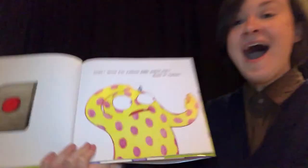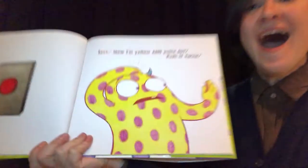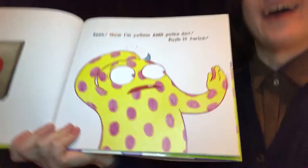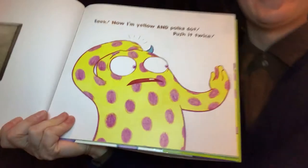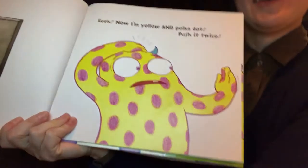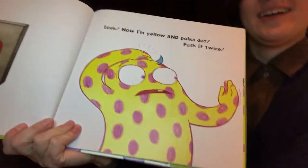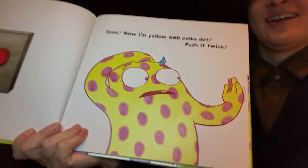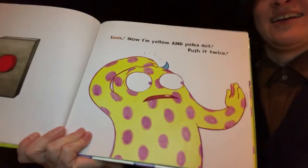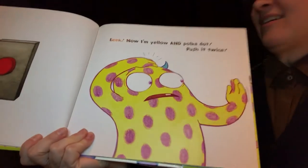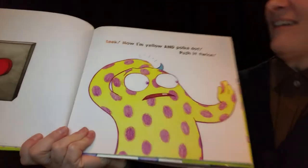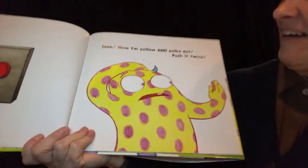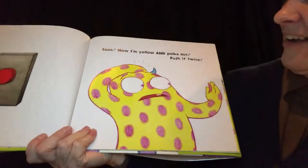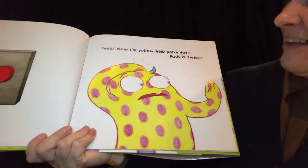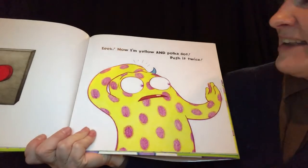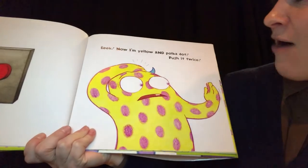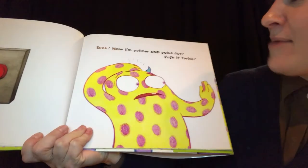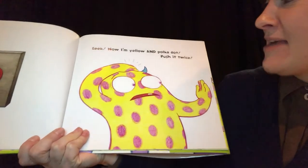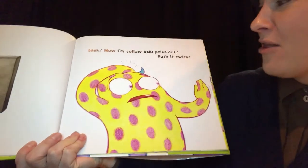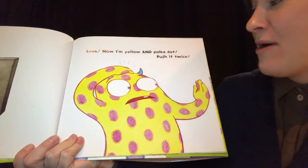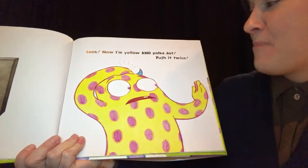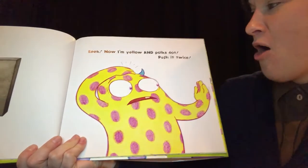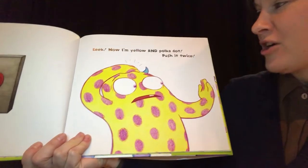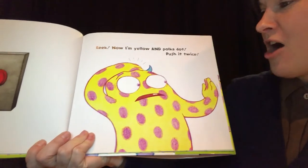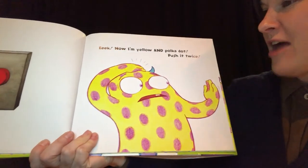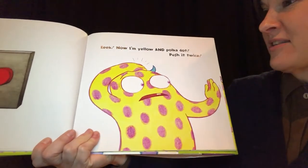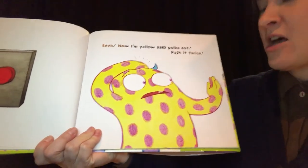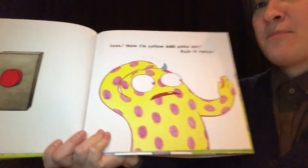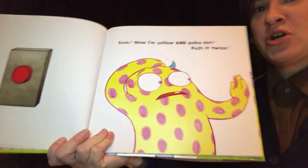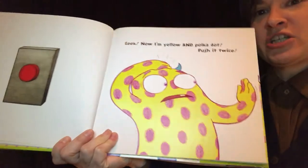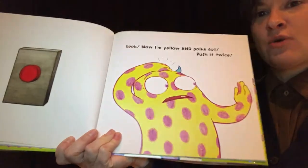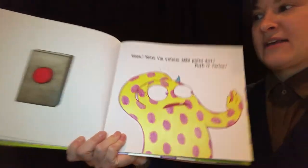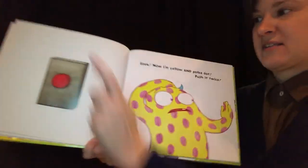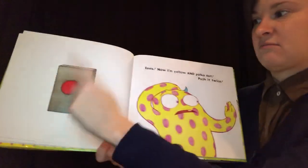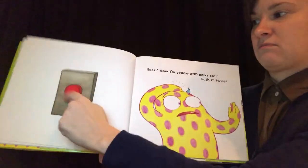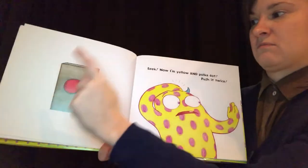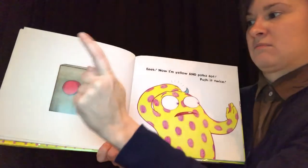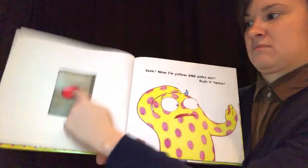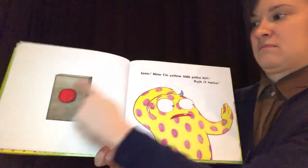Ah! Now I'm yellow and polka dots. Push it twice.